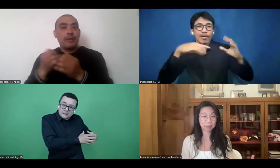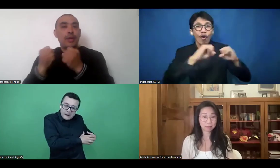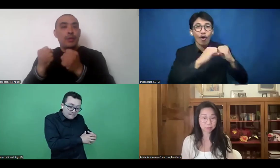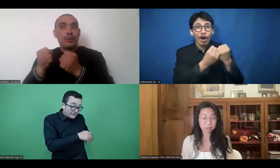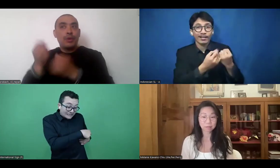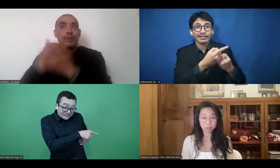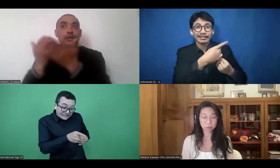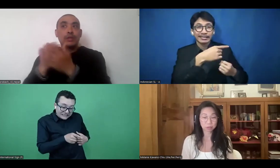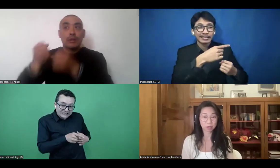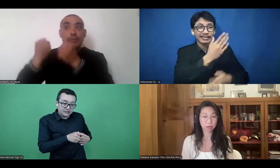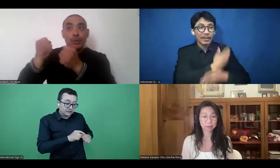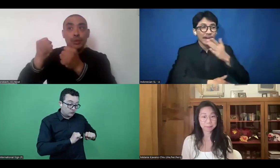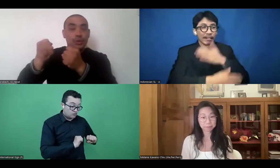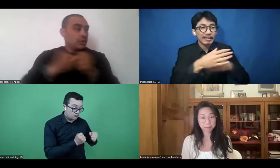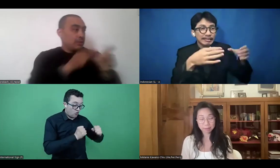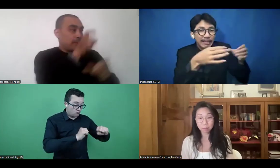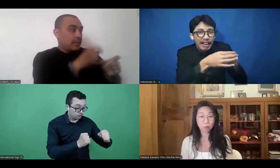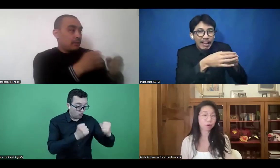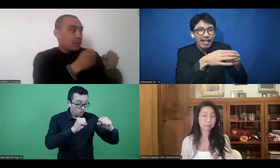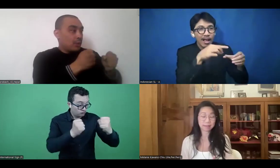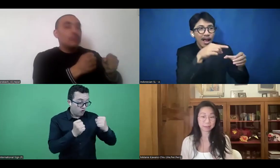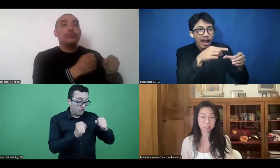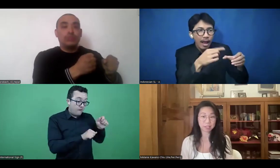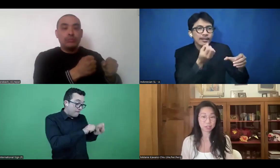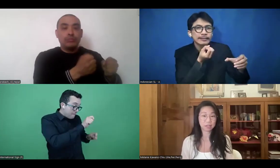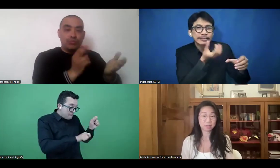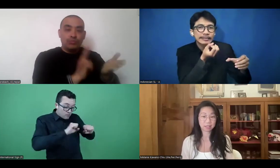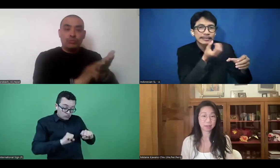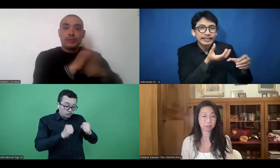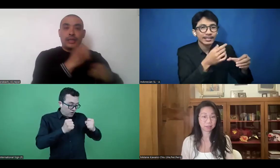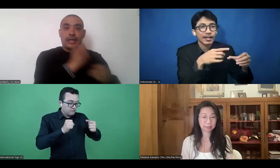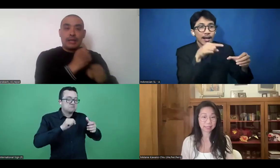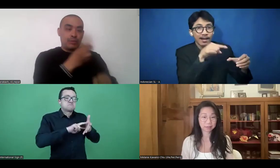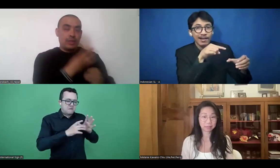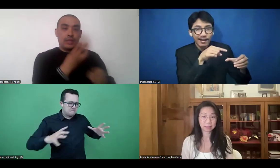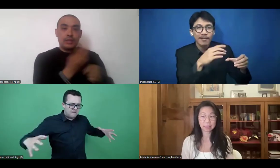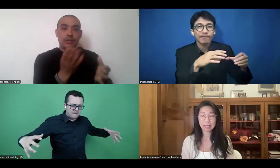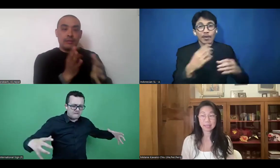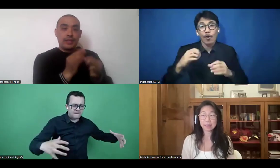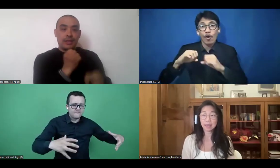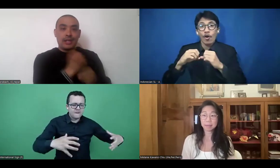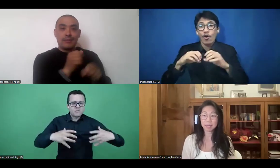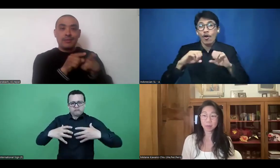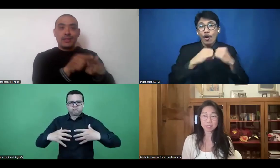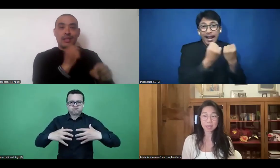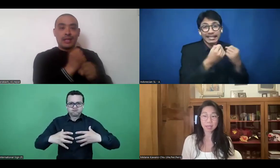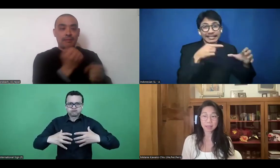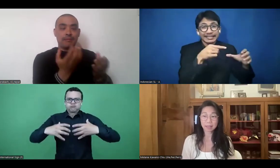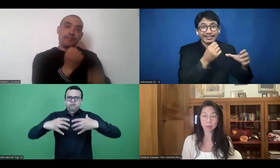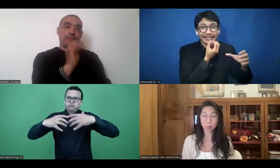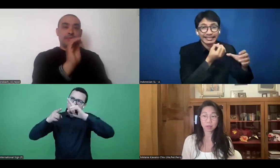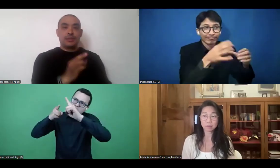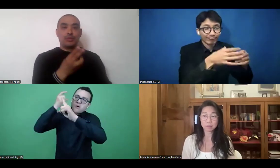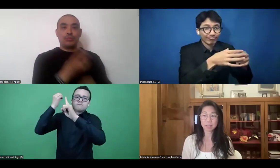are and those individuals are, the more that can be achieved together collectively. And I wanted to